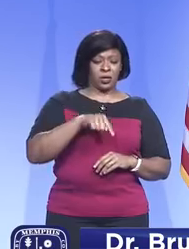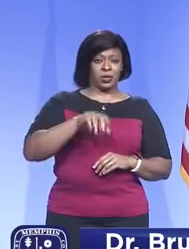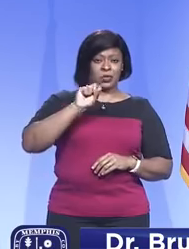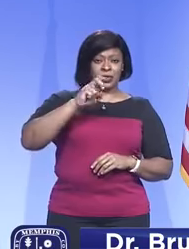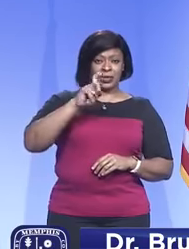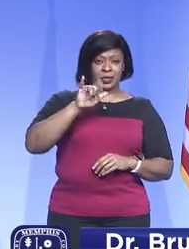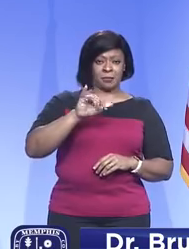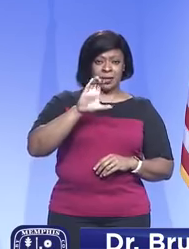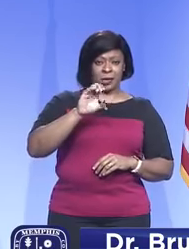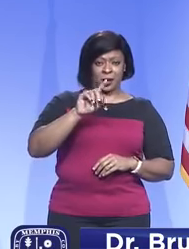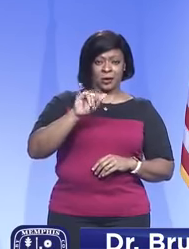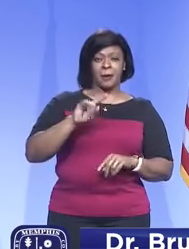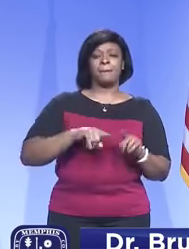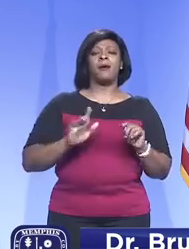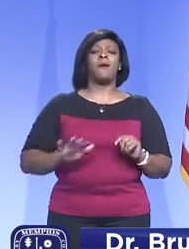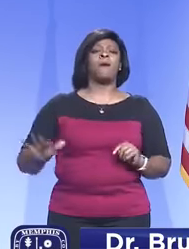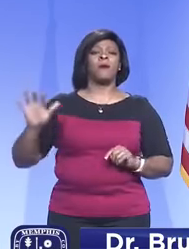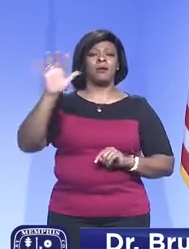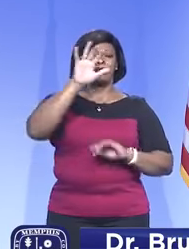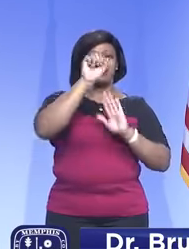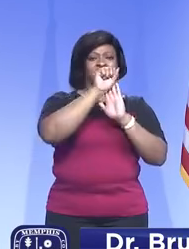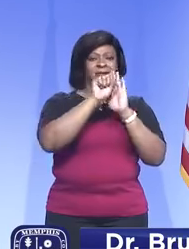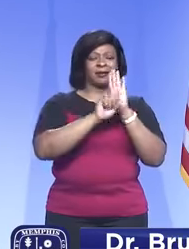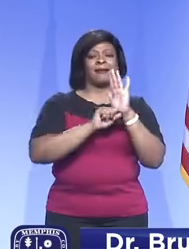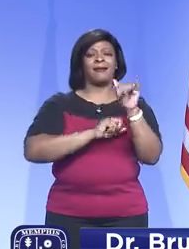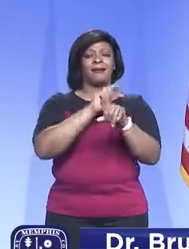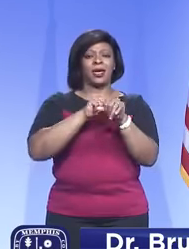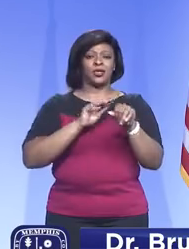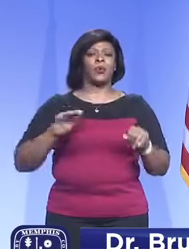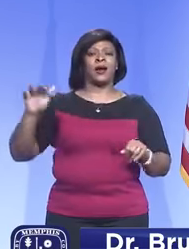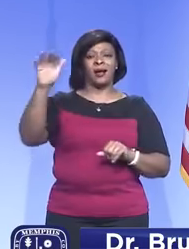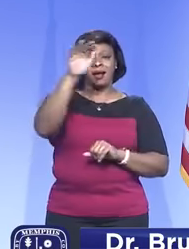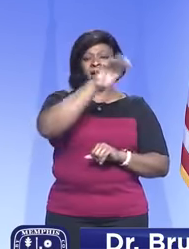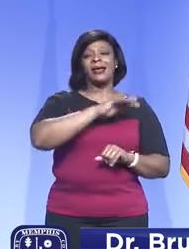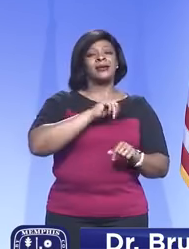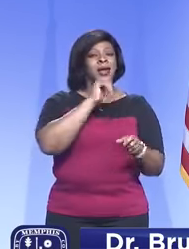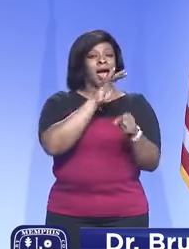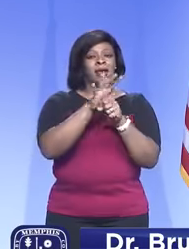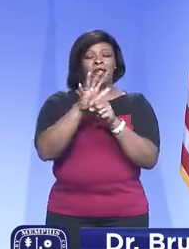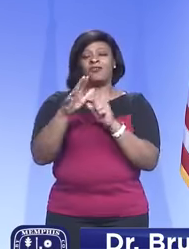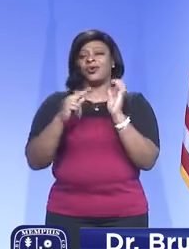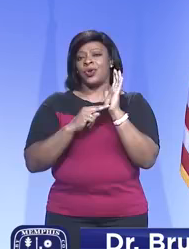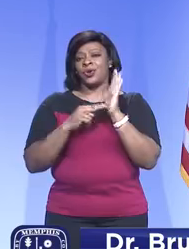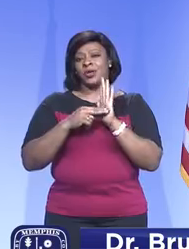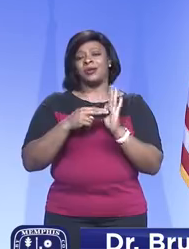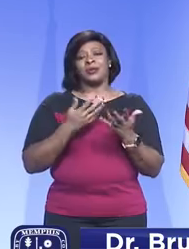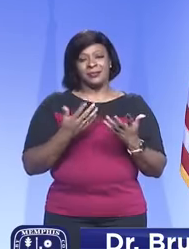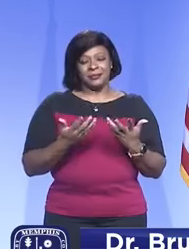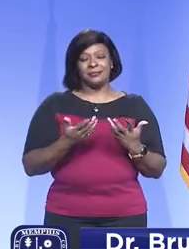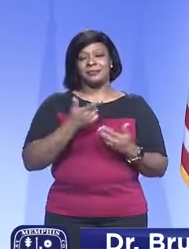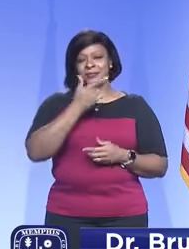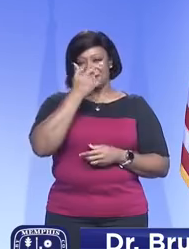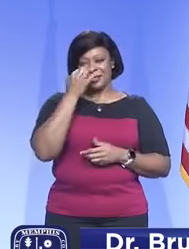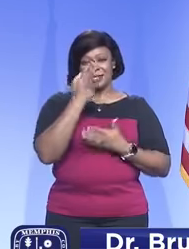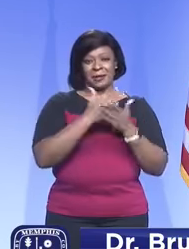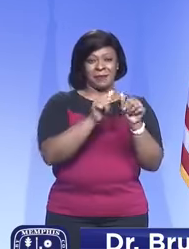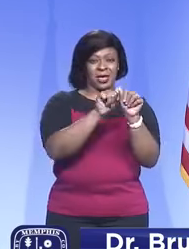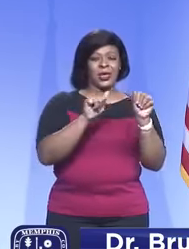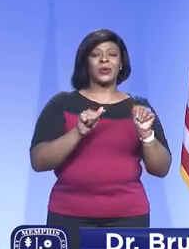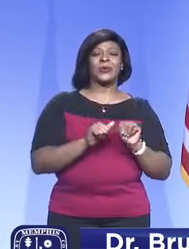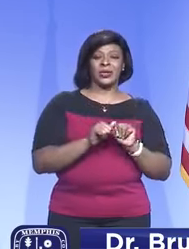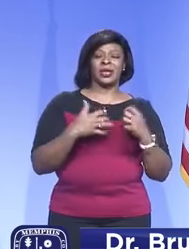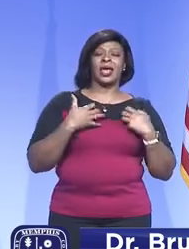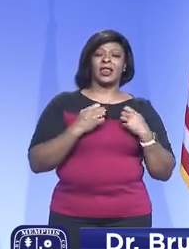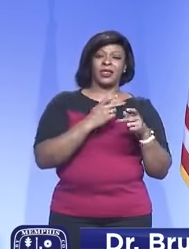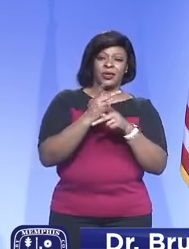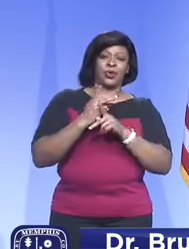but state and nationally, is that they're due to the shortage in some areas of